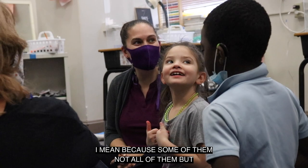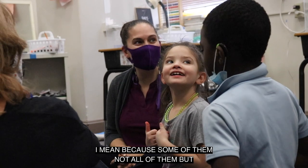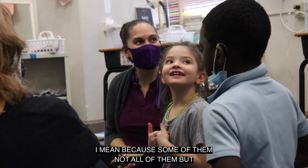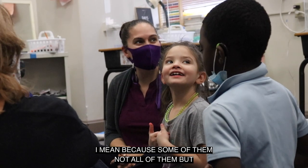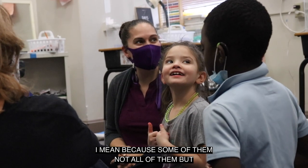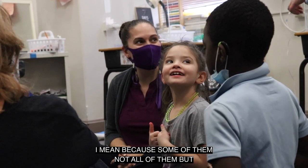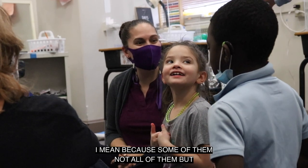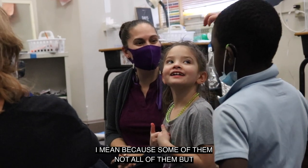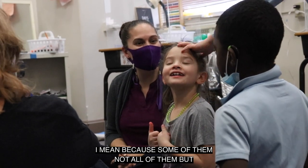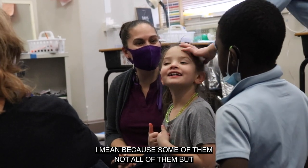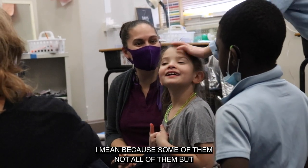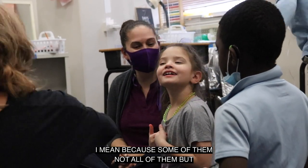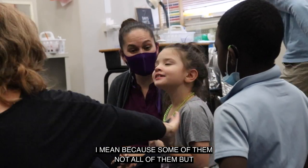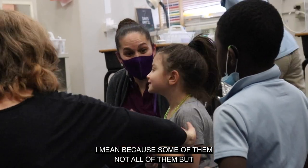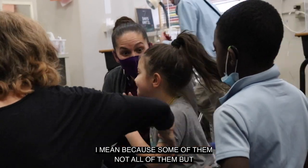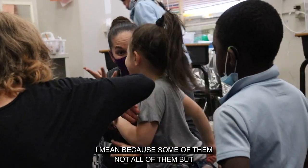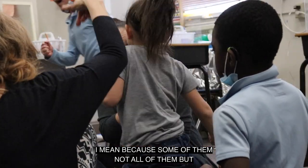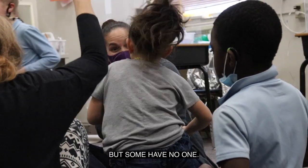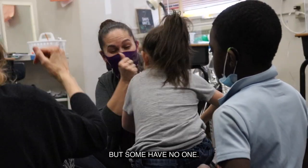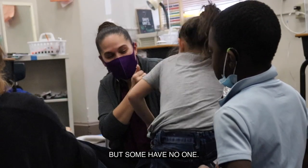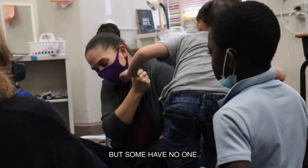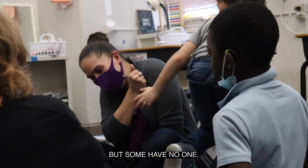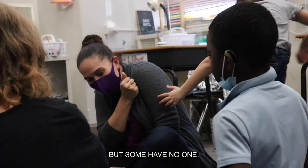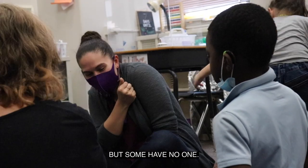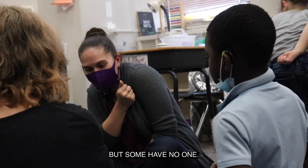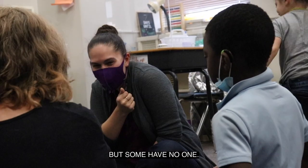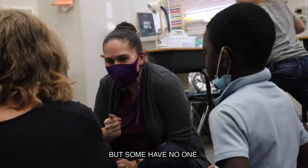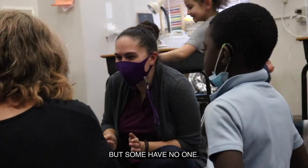Because some of them, not all of them, but some of them have